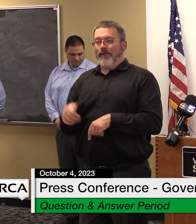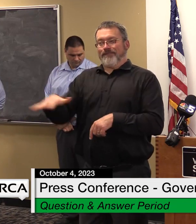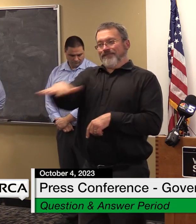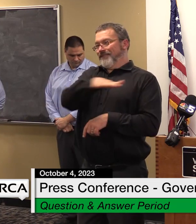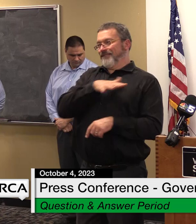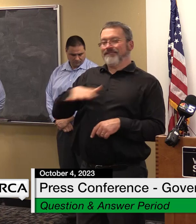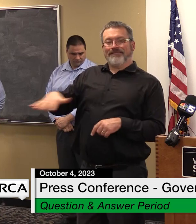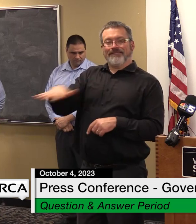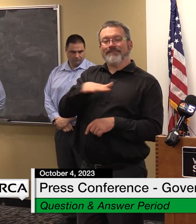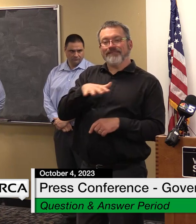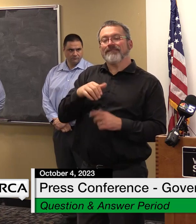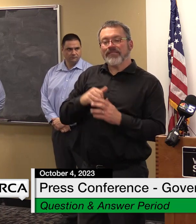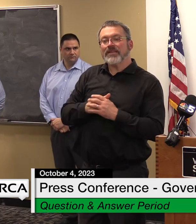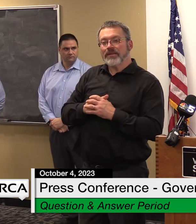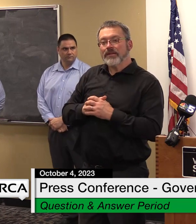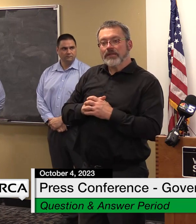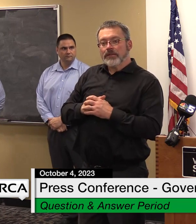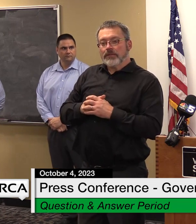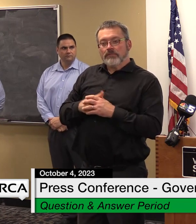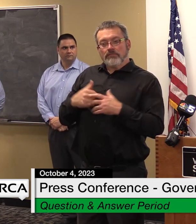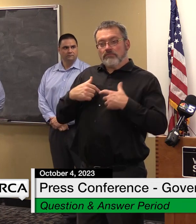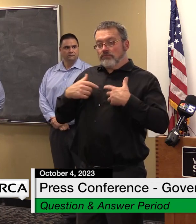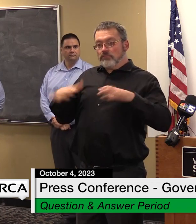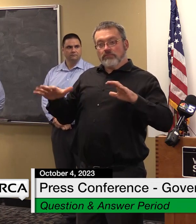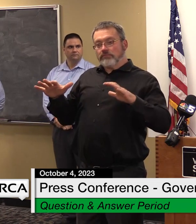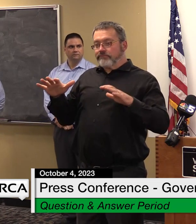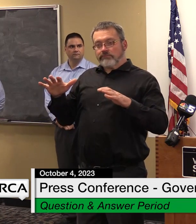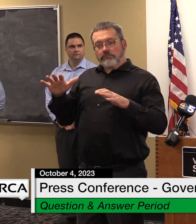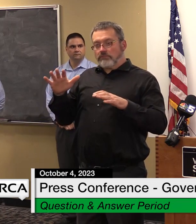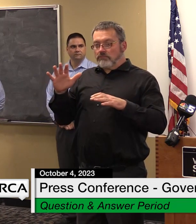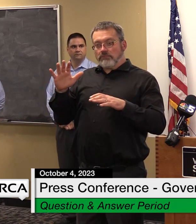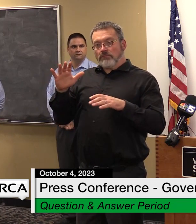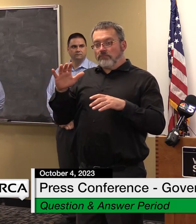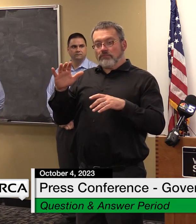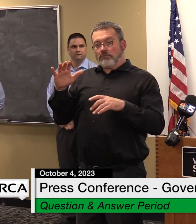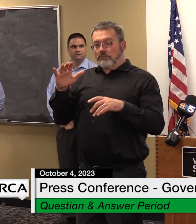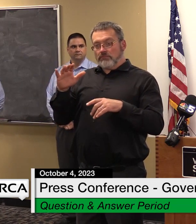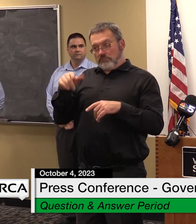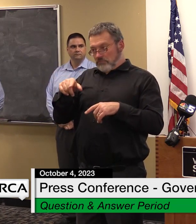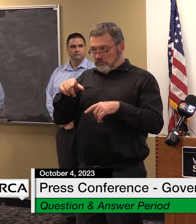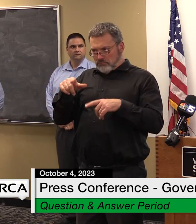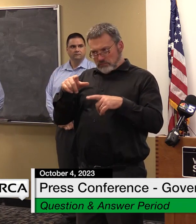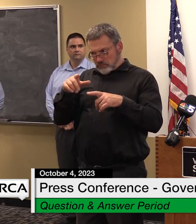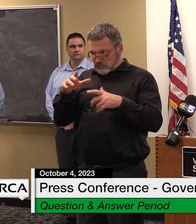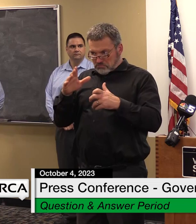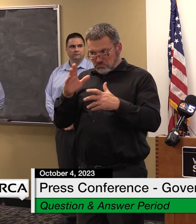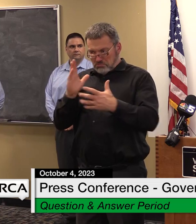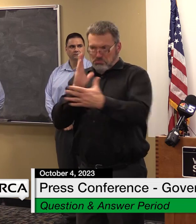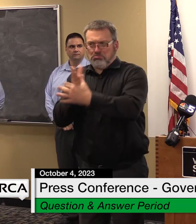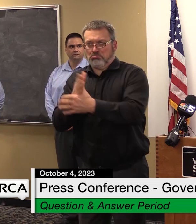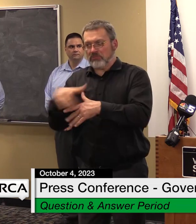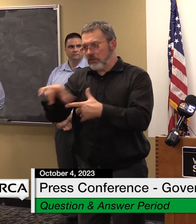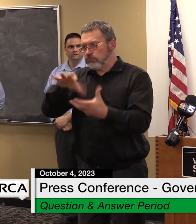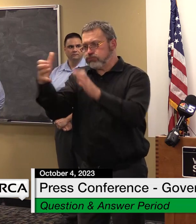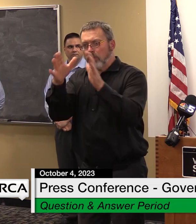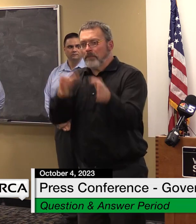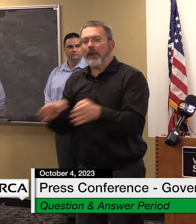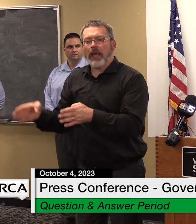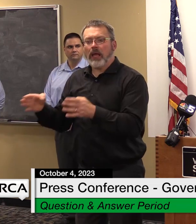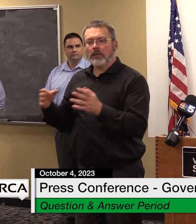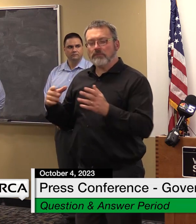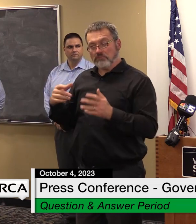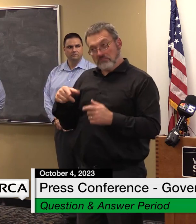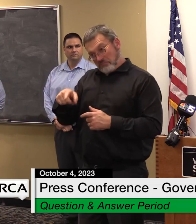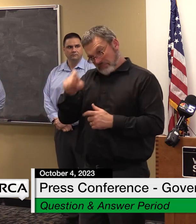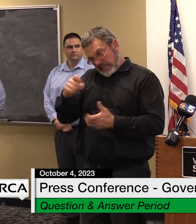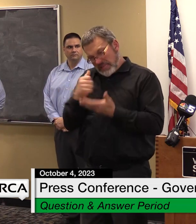to make sure that we weren't impeding the opportunity for them to continue on with that effort while we're taking care of the folks who needed assistance